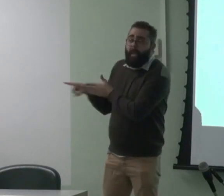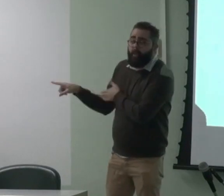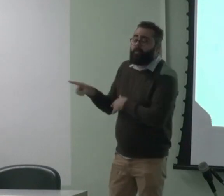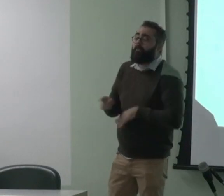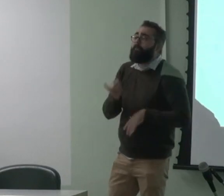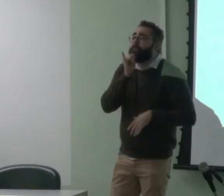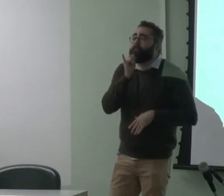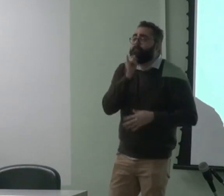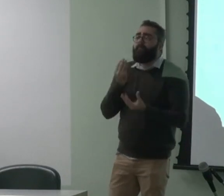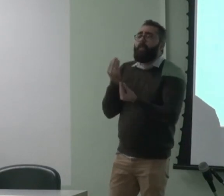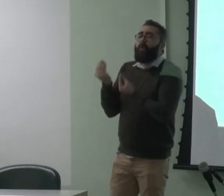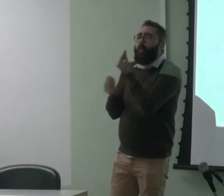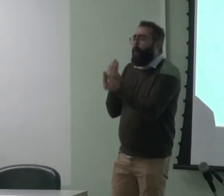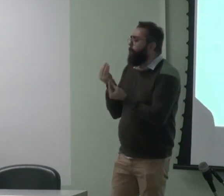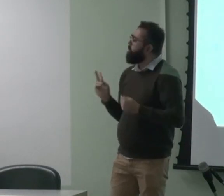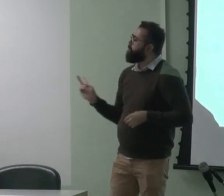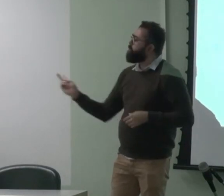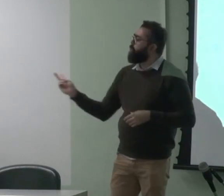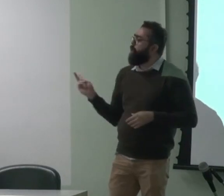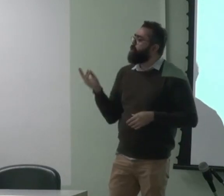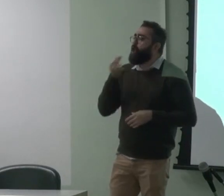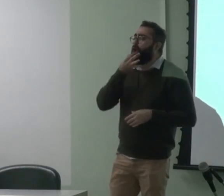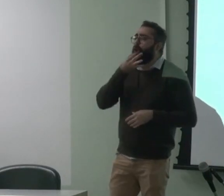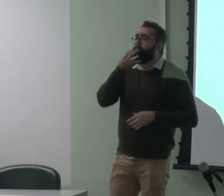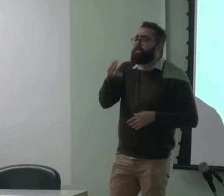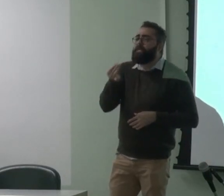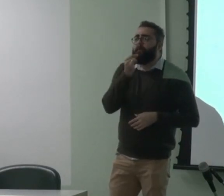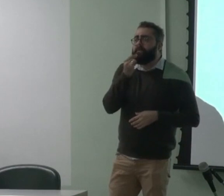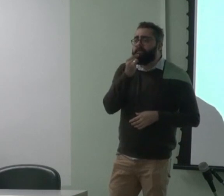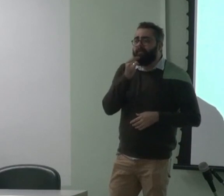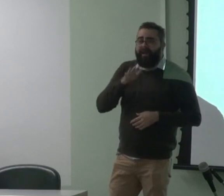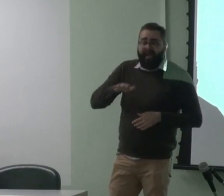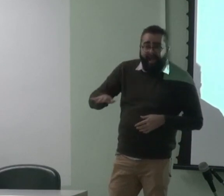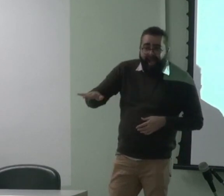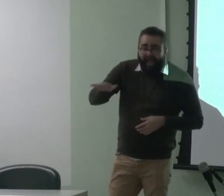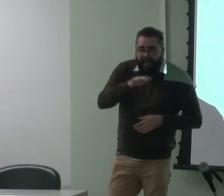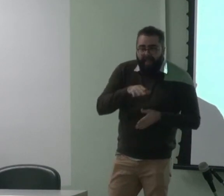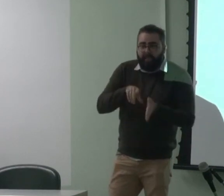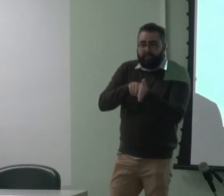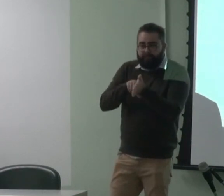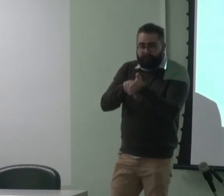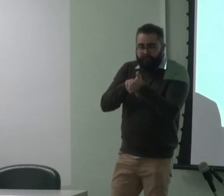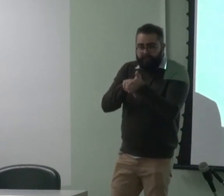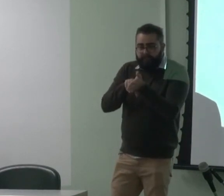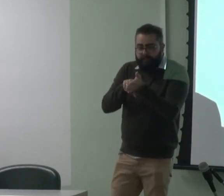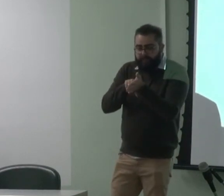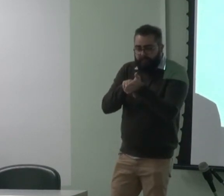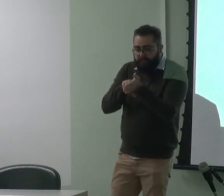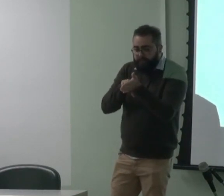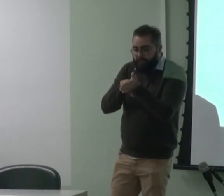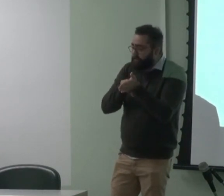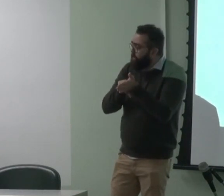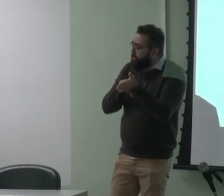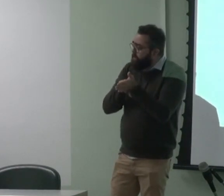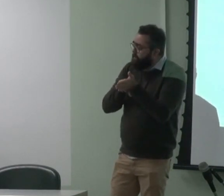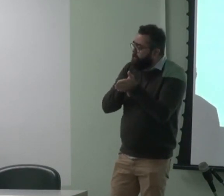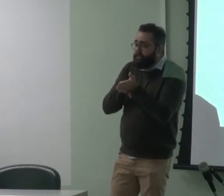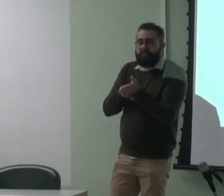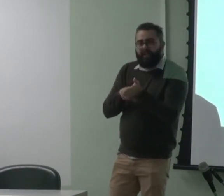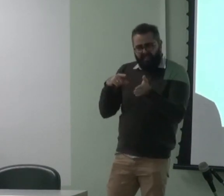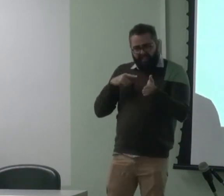how do you see the field, whether there is a convergence between